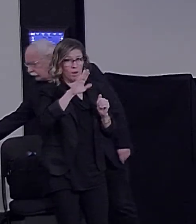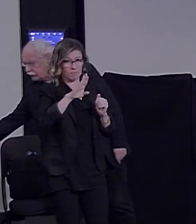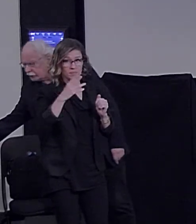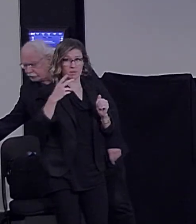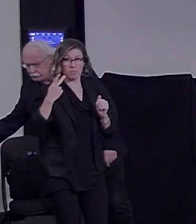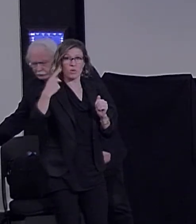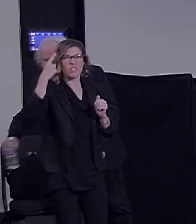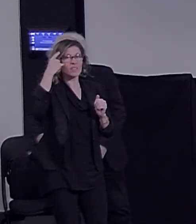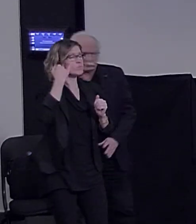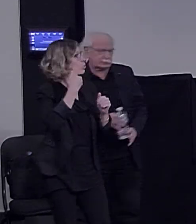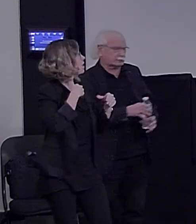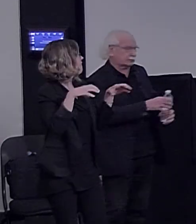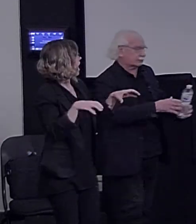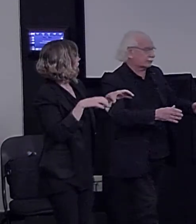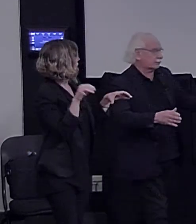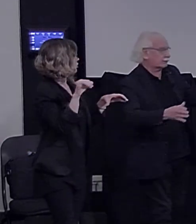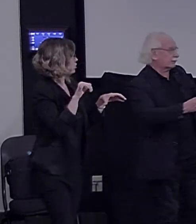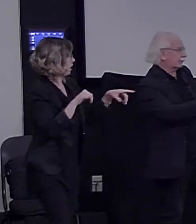action like that,